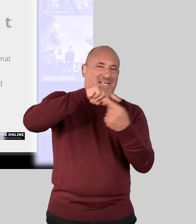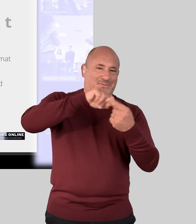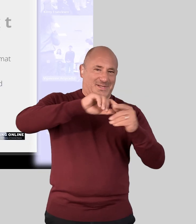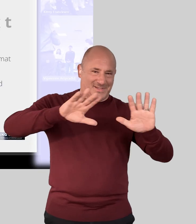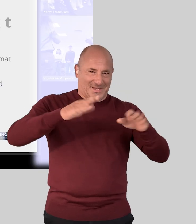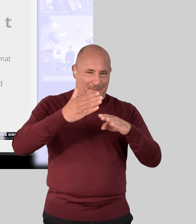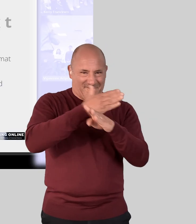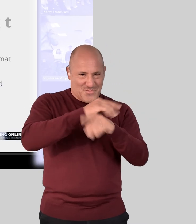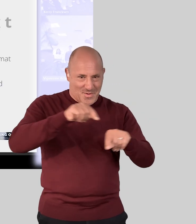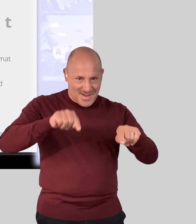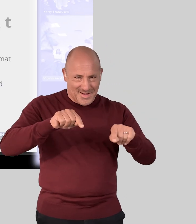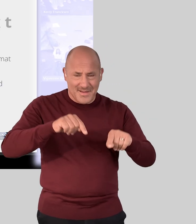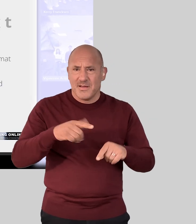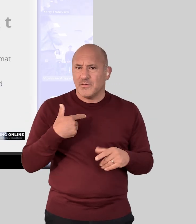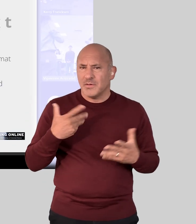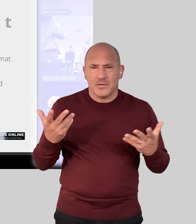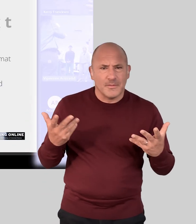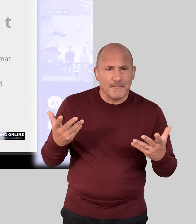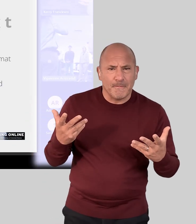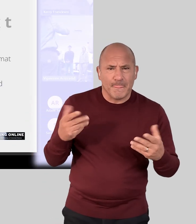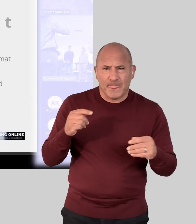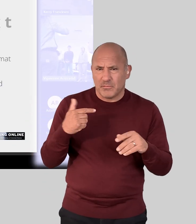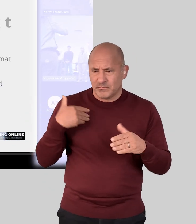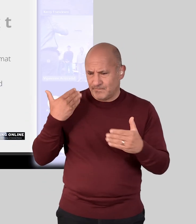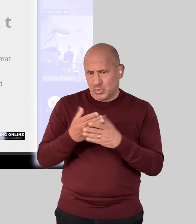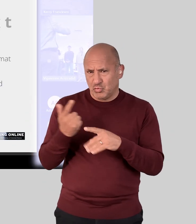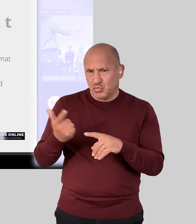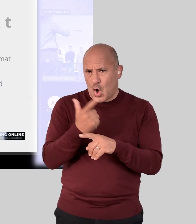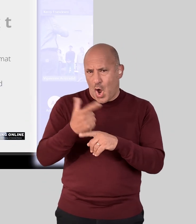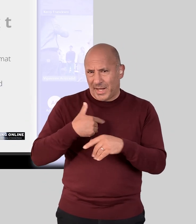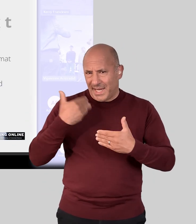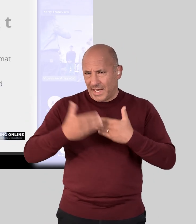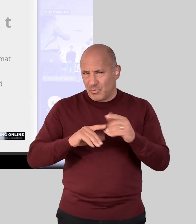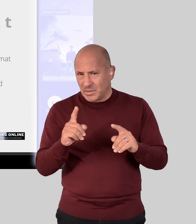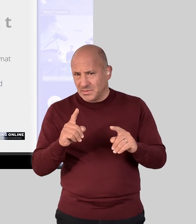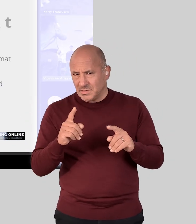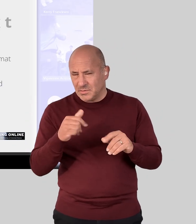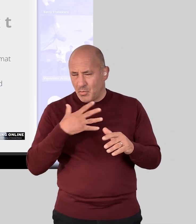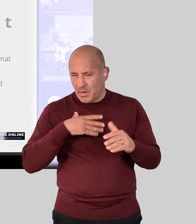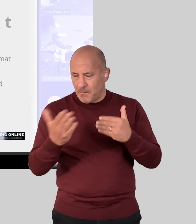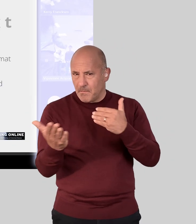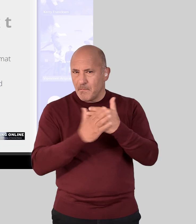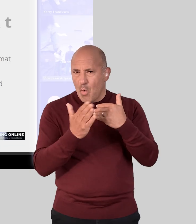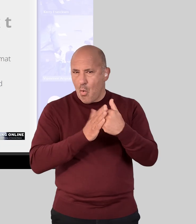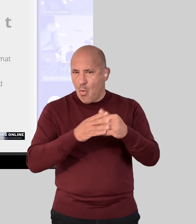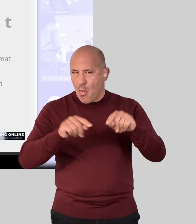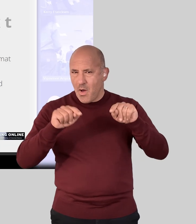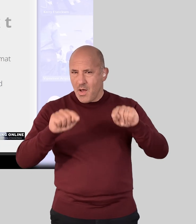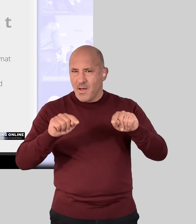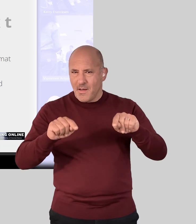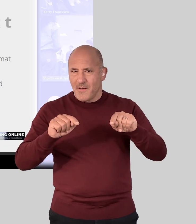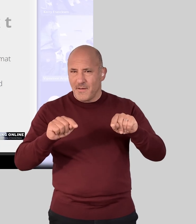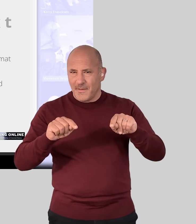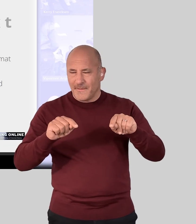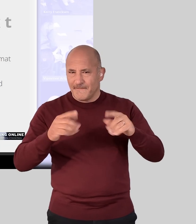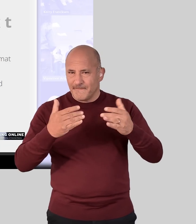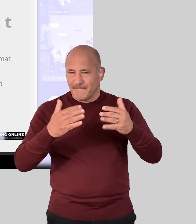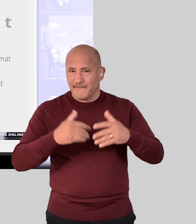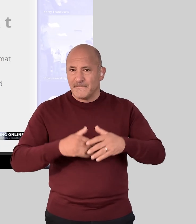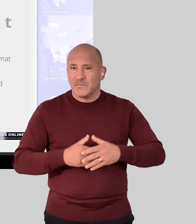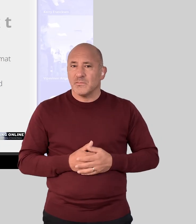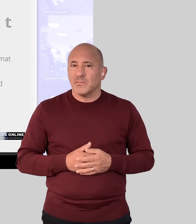Rewind, so a little bit before that. Yeah, where did we go? What was the journey that we went on? It actually created a